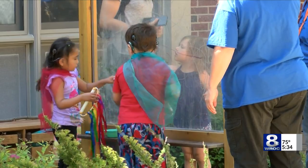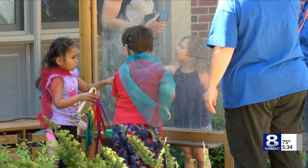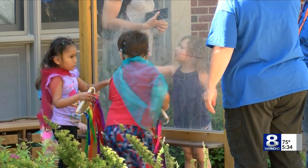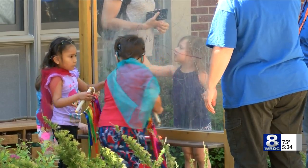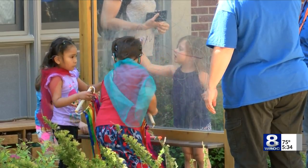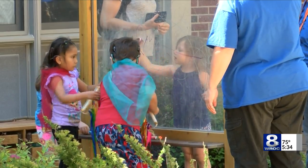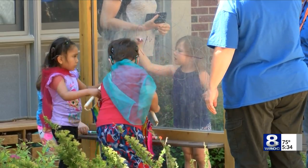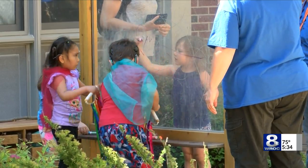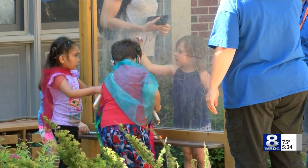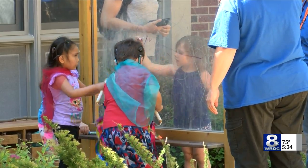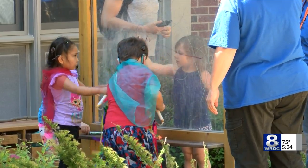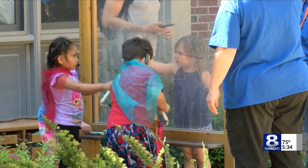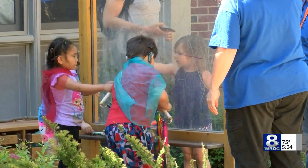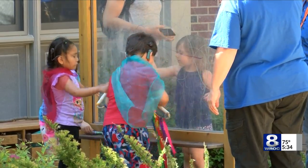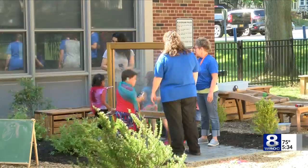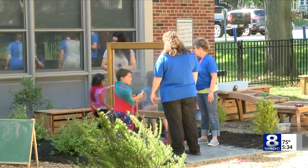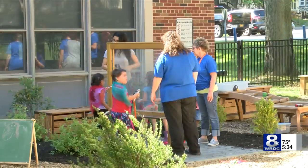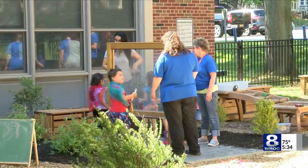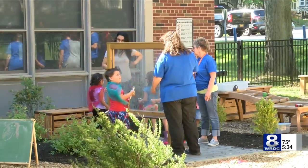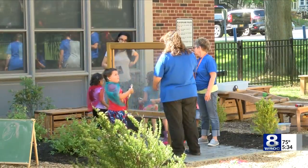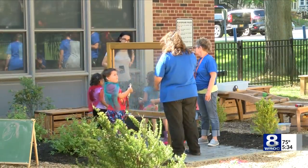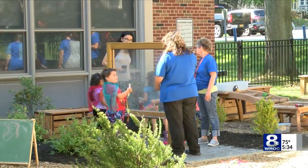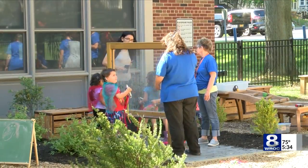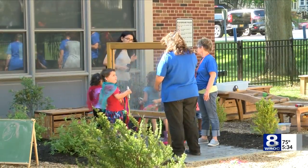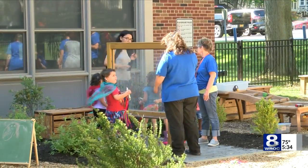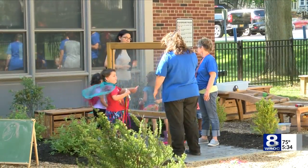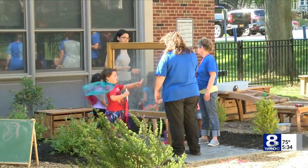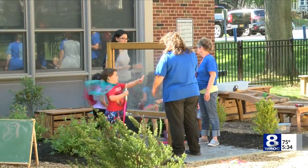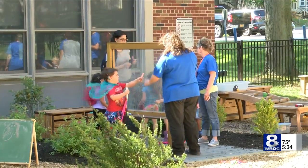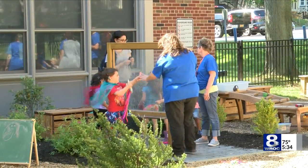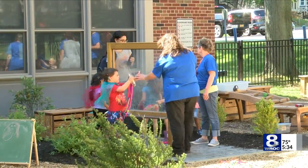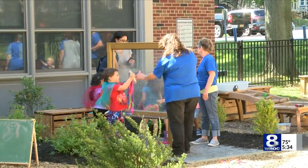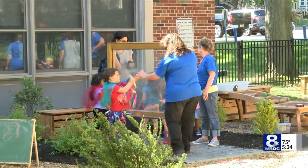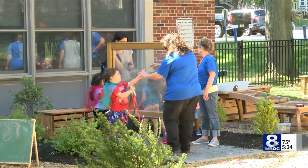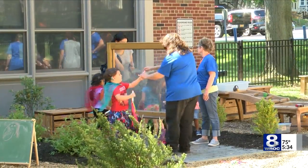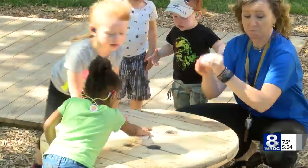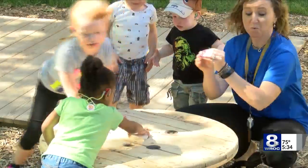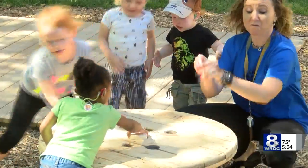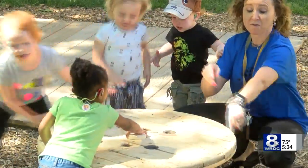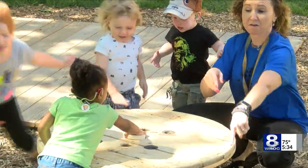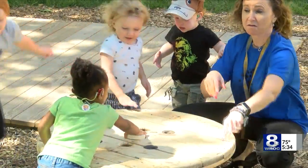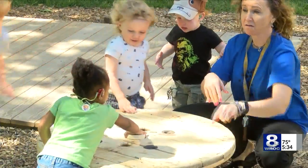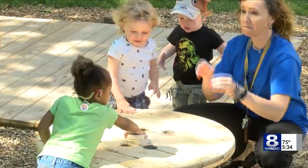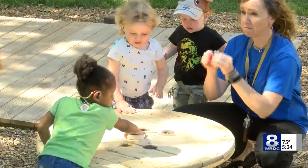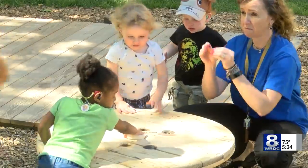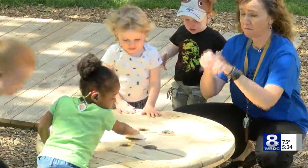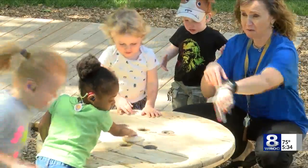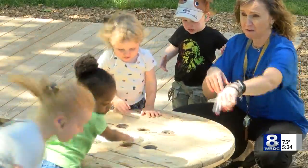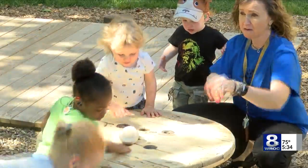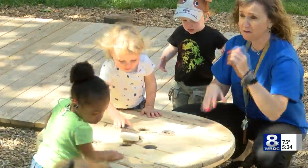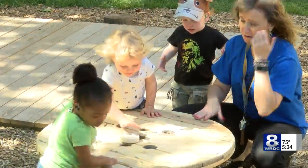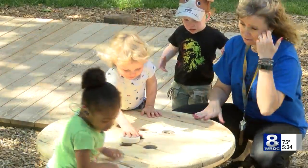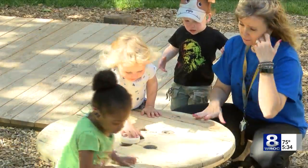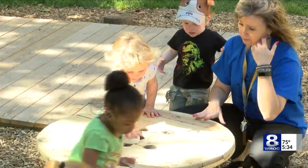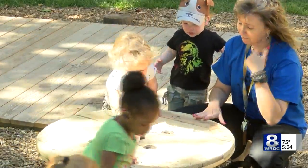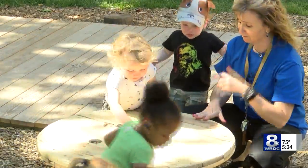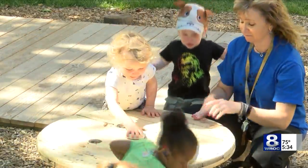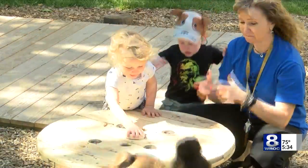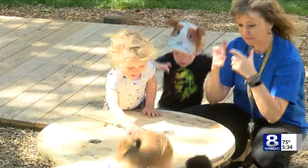for the Deaf raised more than $50,000 for the project thanks to generous donors and local foundations, including the Golisano Foundation and the